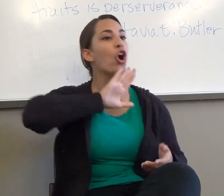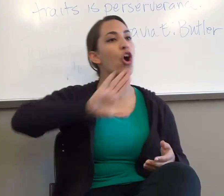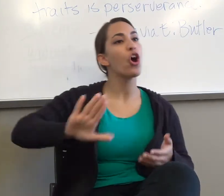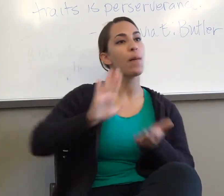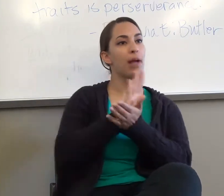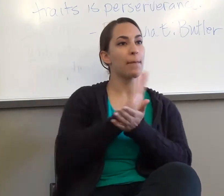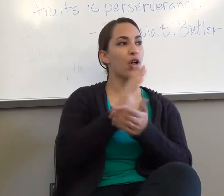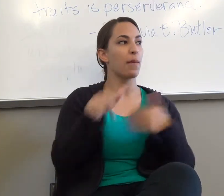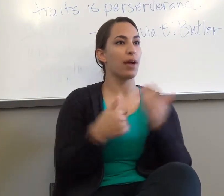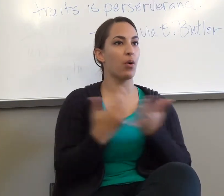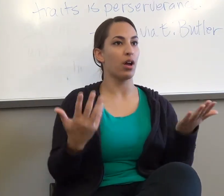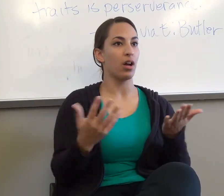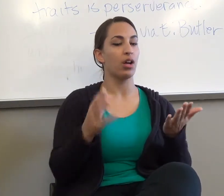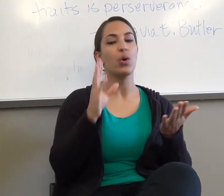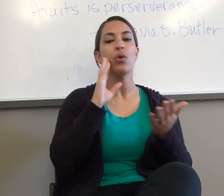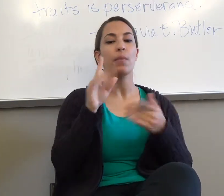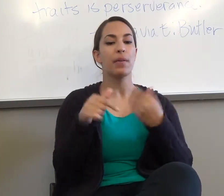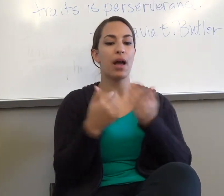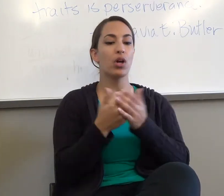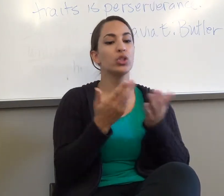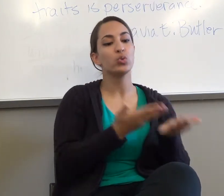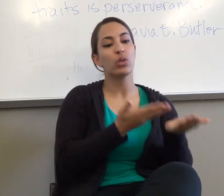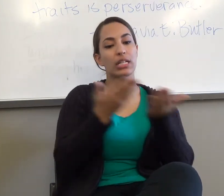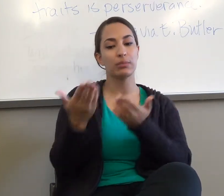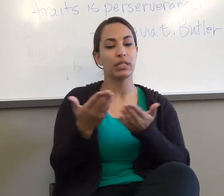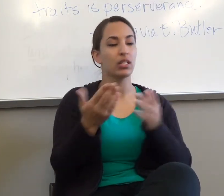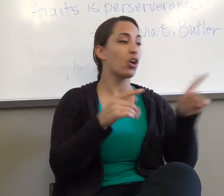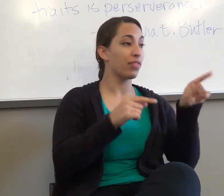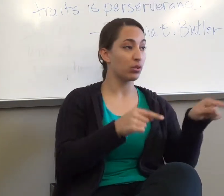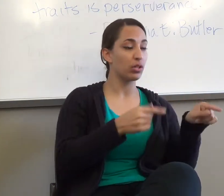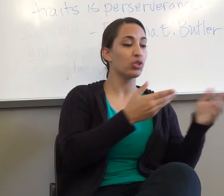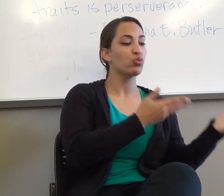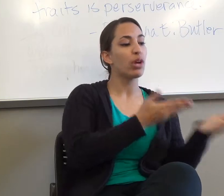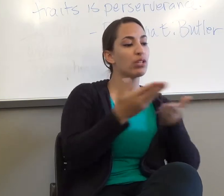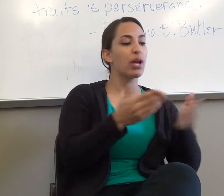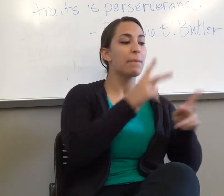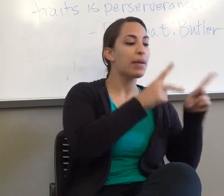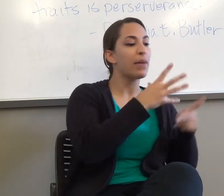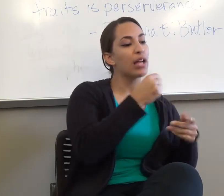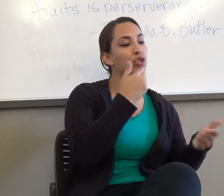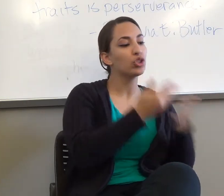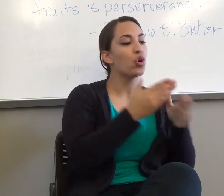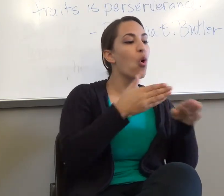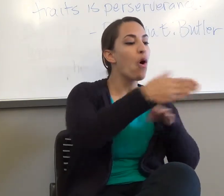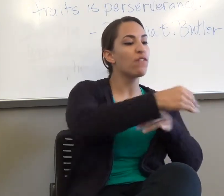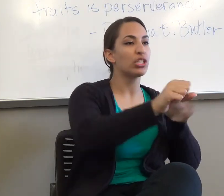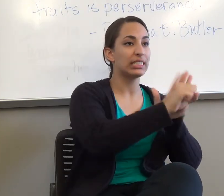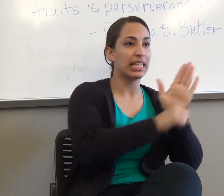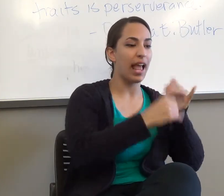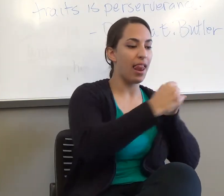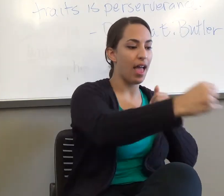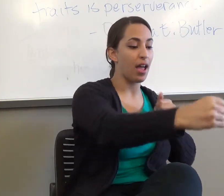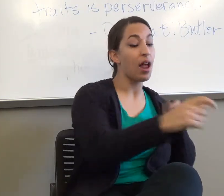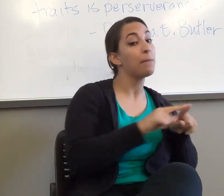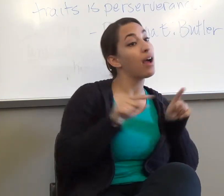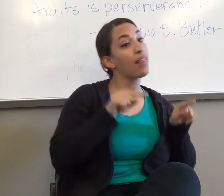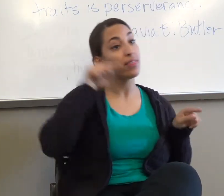This is transporting people and goods over state lines. And in this one, she's going to have to talk about airlines, trucking companies, and